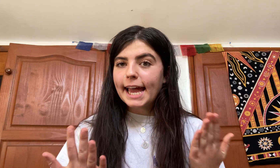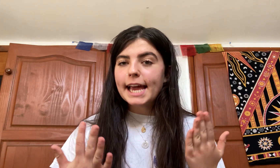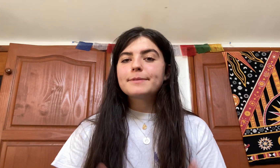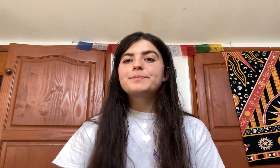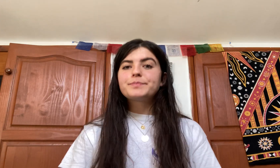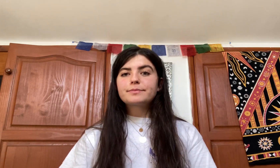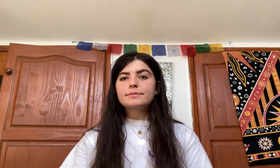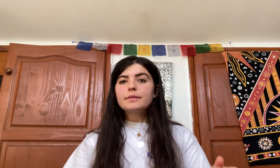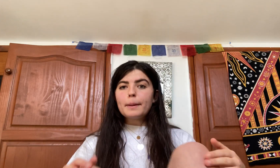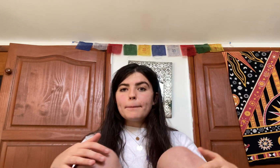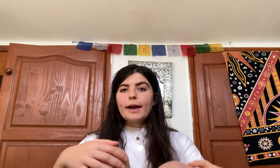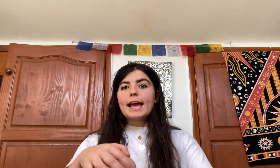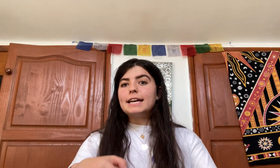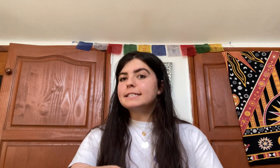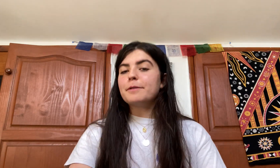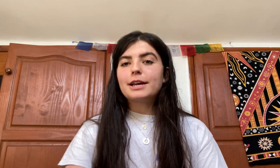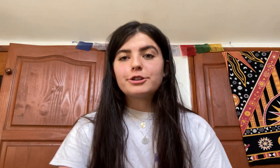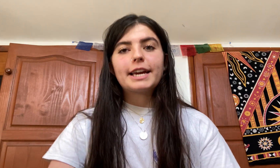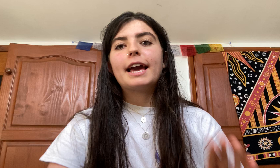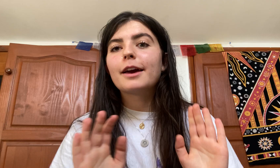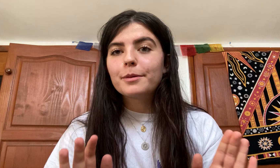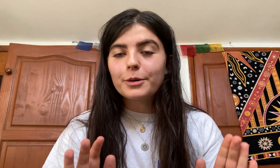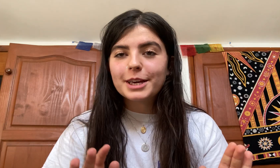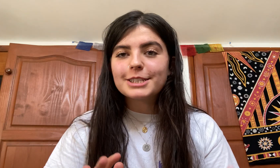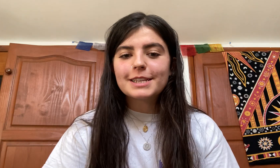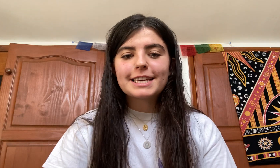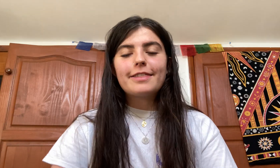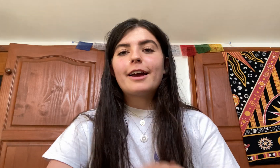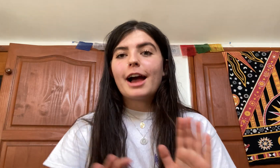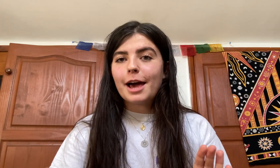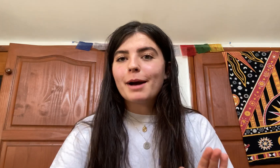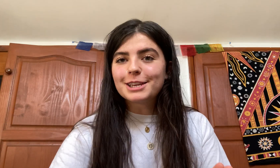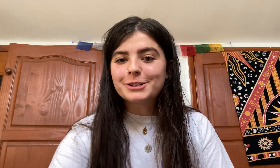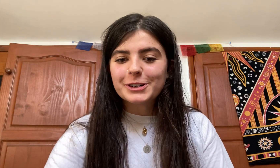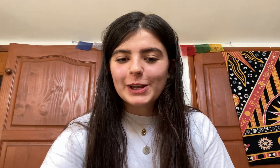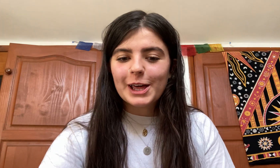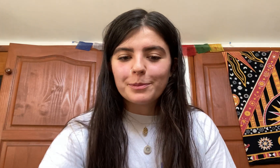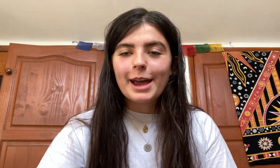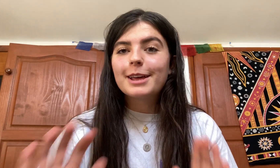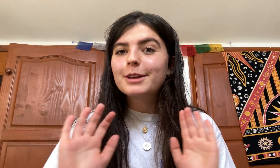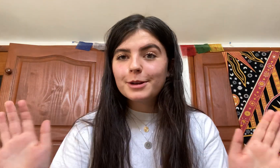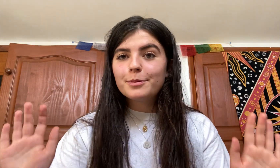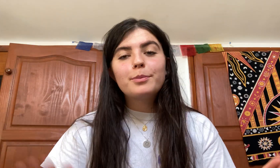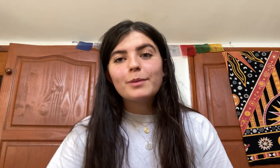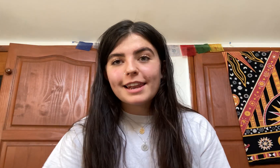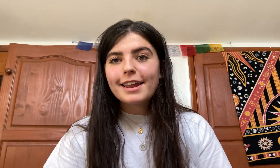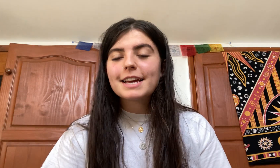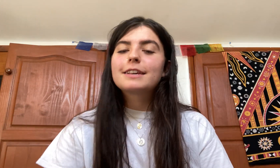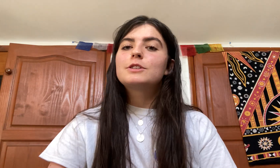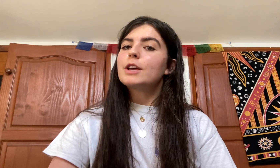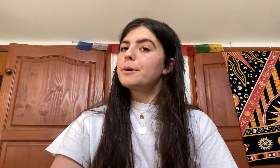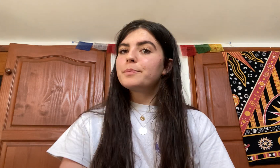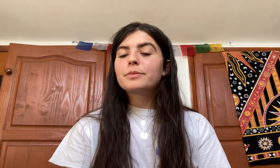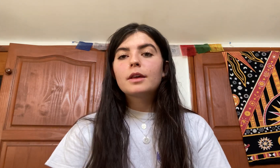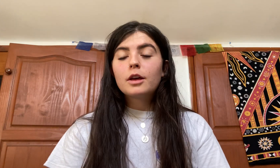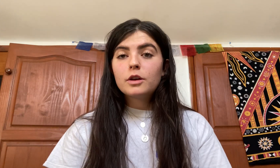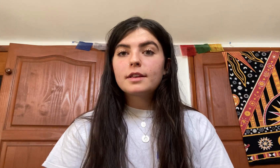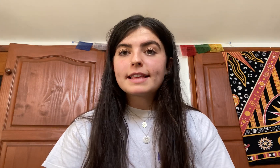it. But it is a bit tricky, but we can do it together, and I might struggle a little bit, but we're learning. So the sign